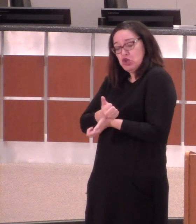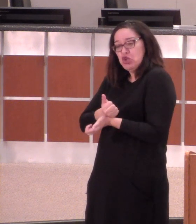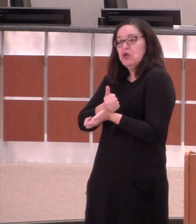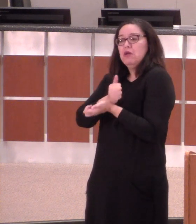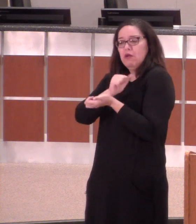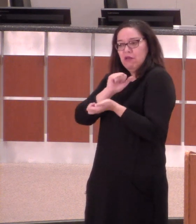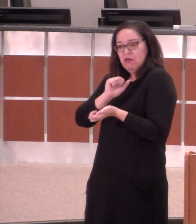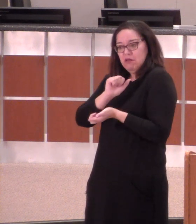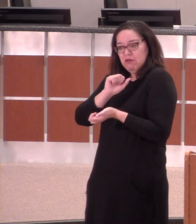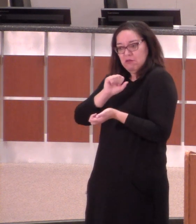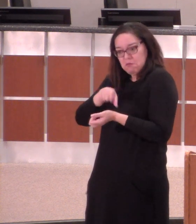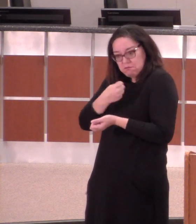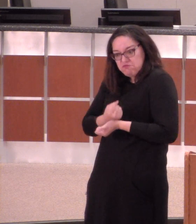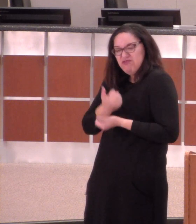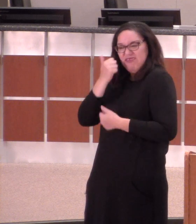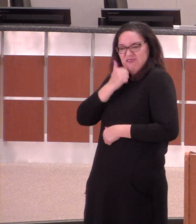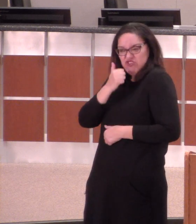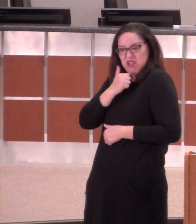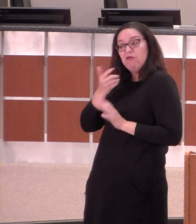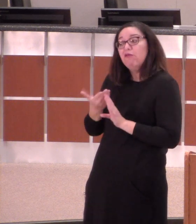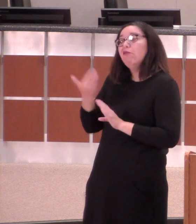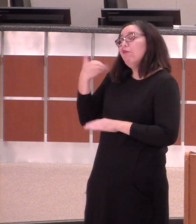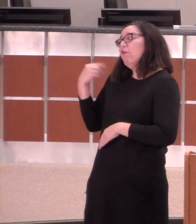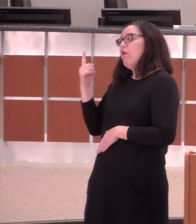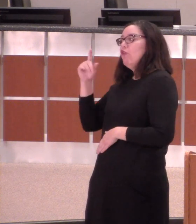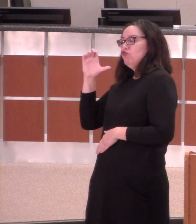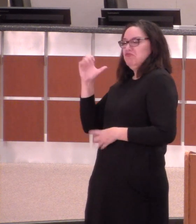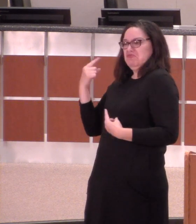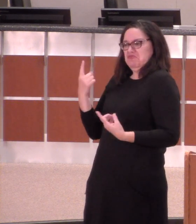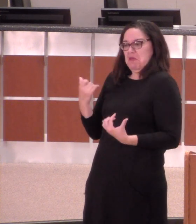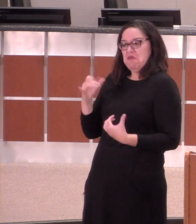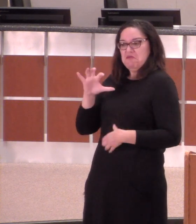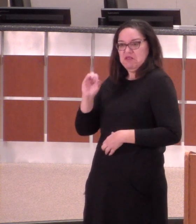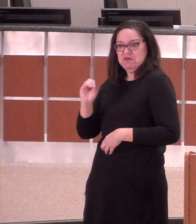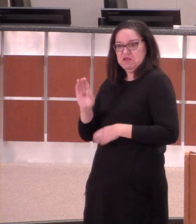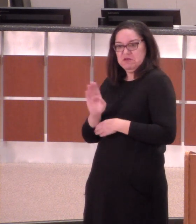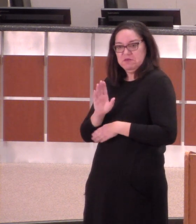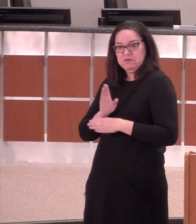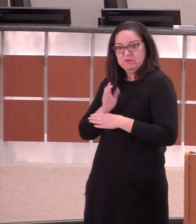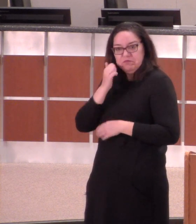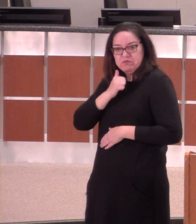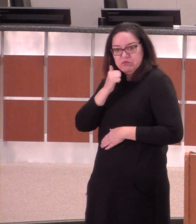around 100. positive COVID-19